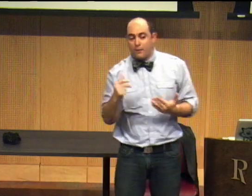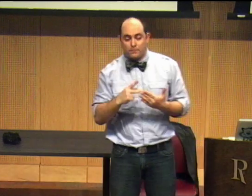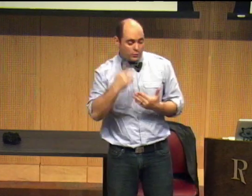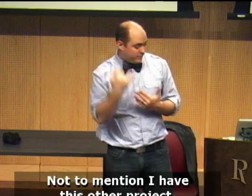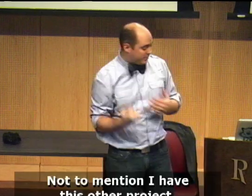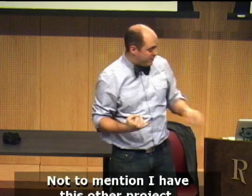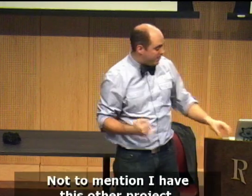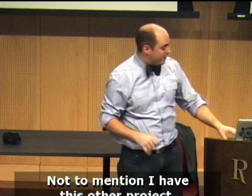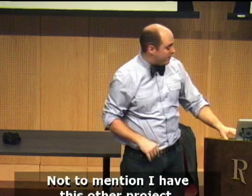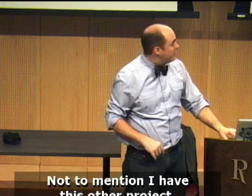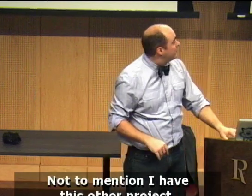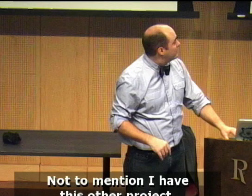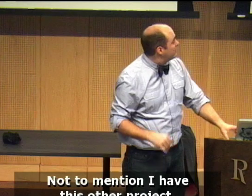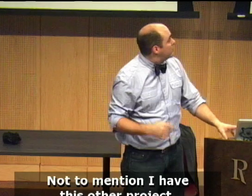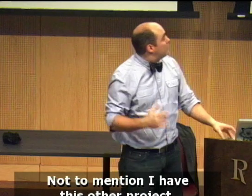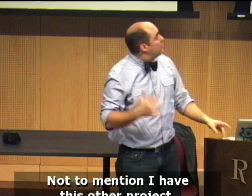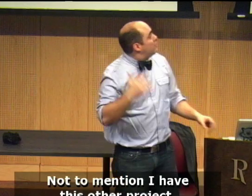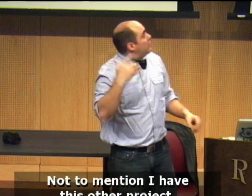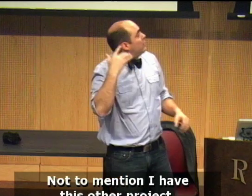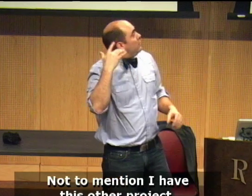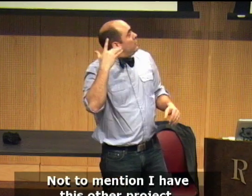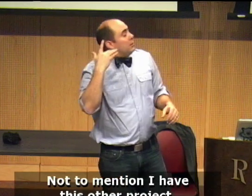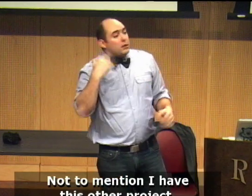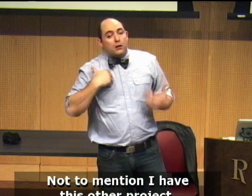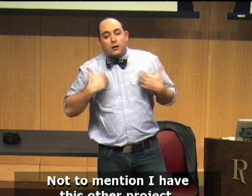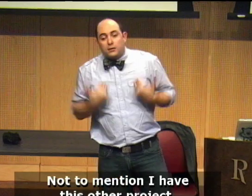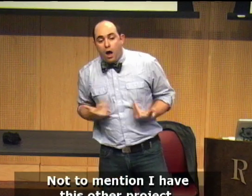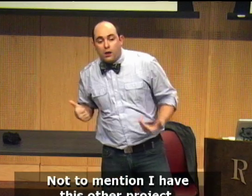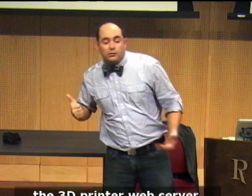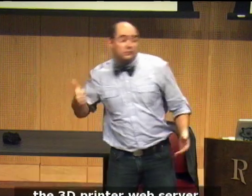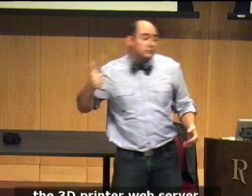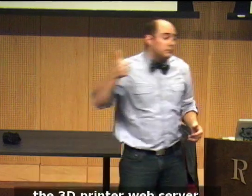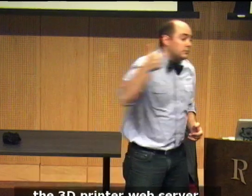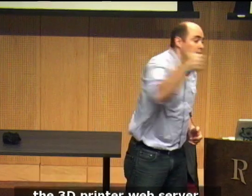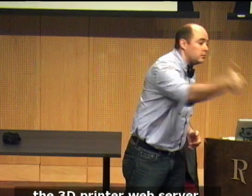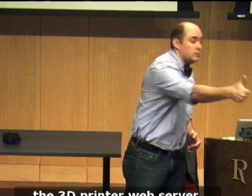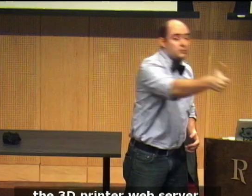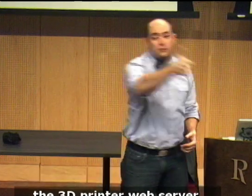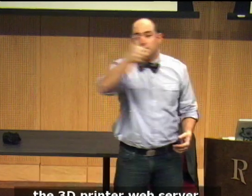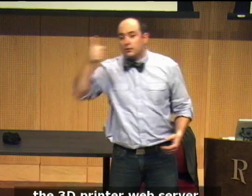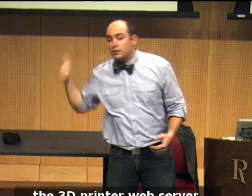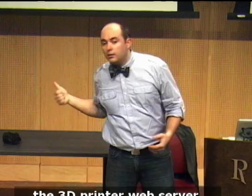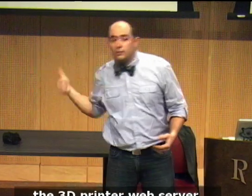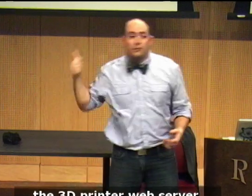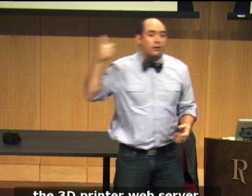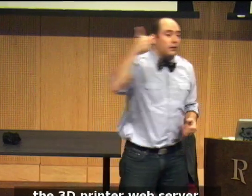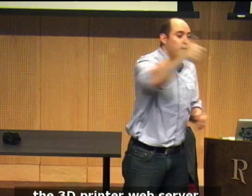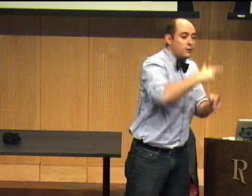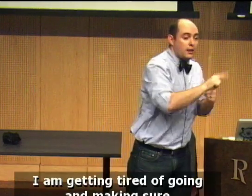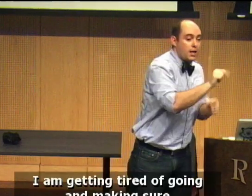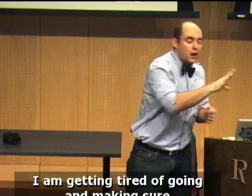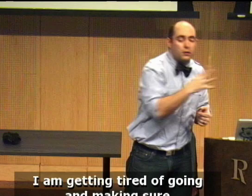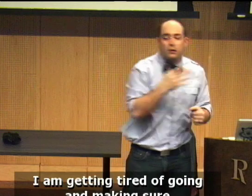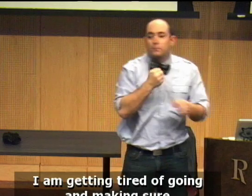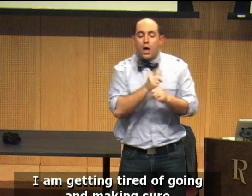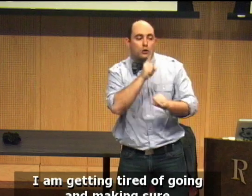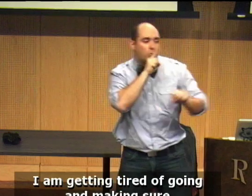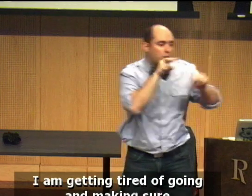Not to mention, I have this other project, the 3D printer web server. I am getting tired